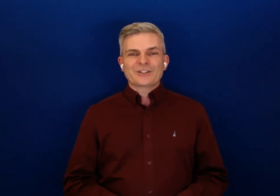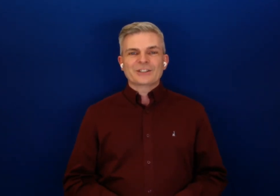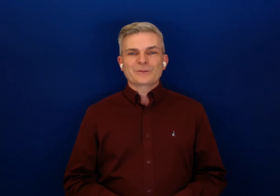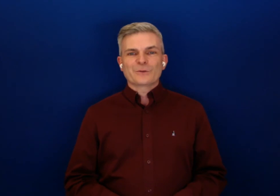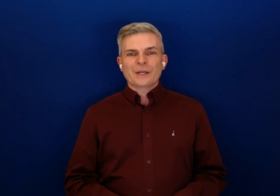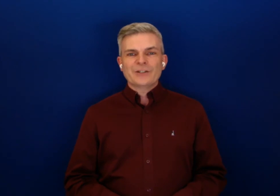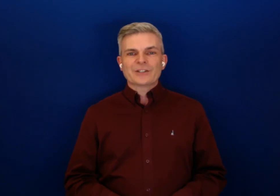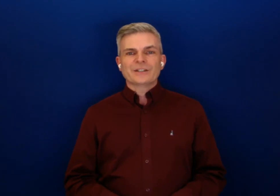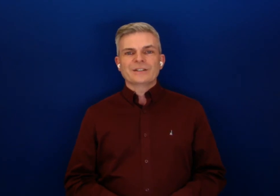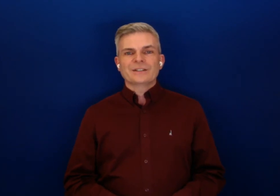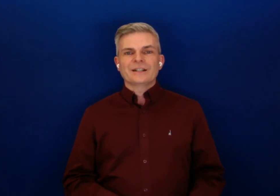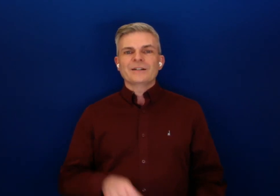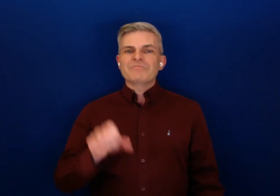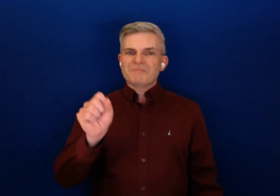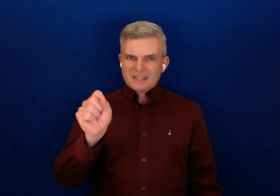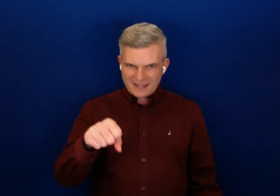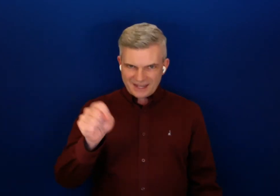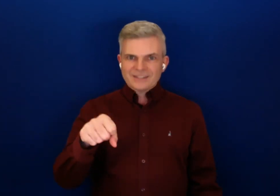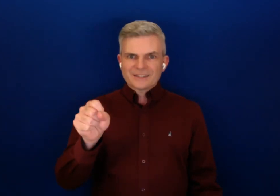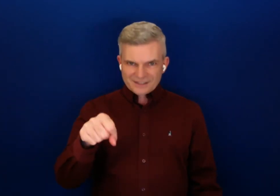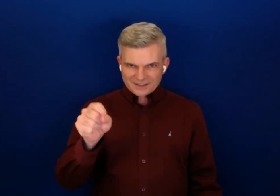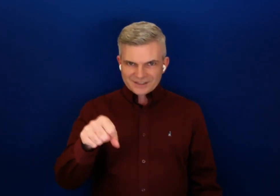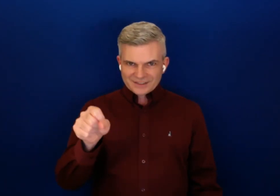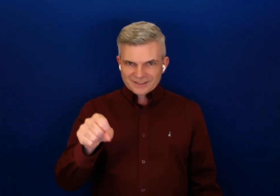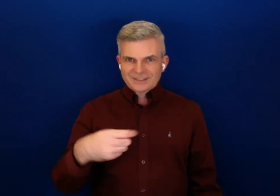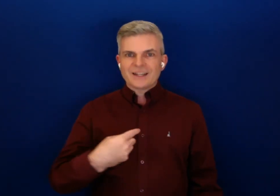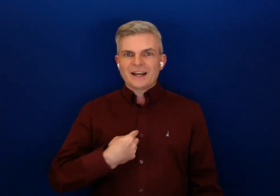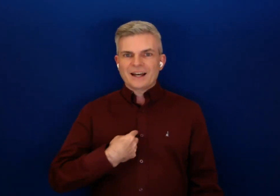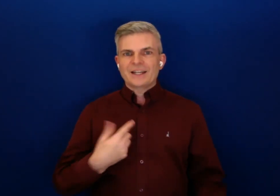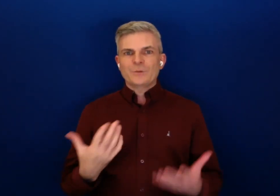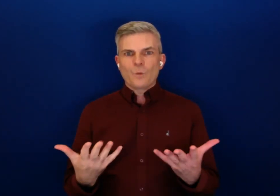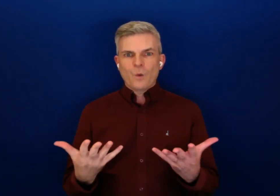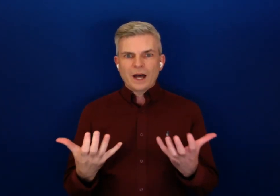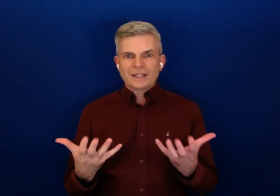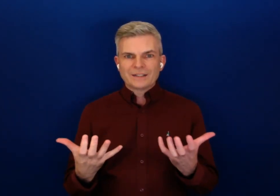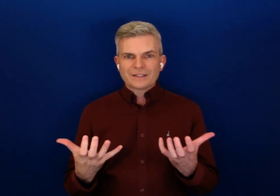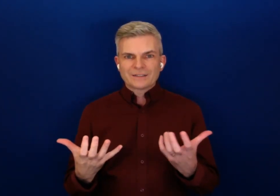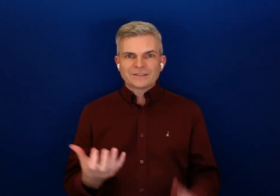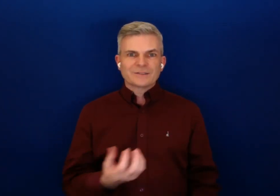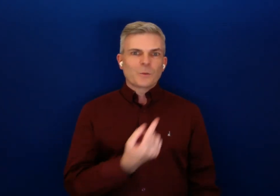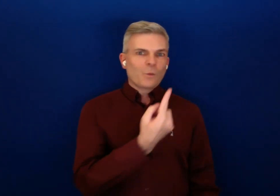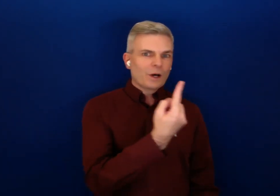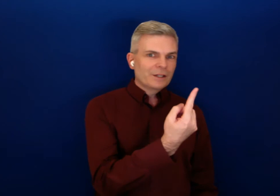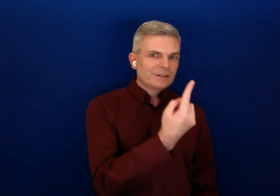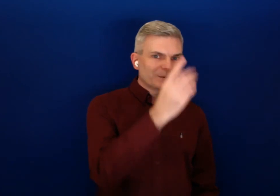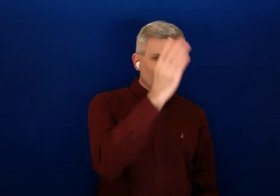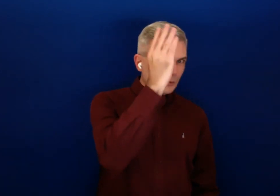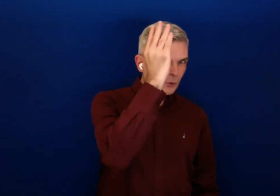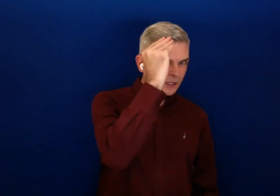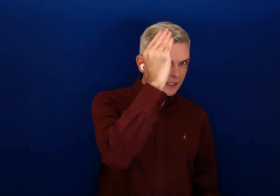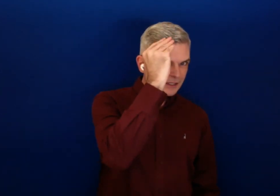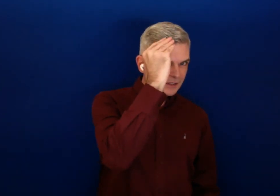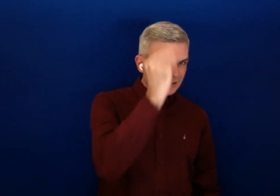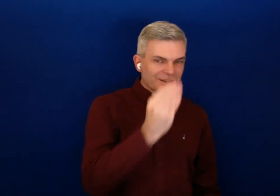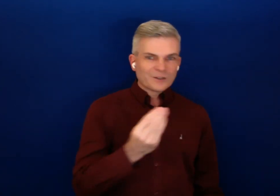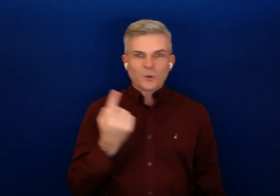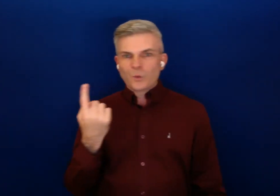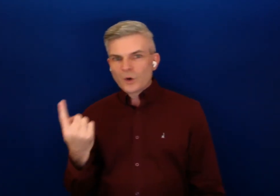additional information. Yes, I want one boy,